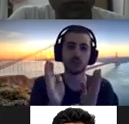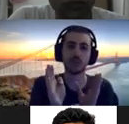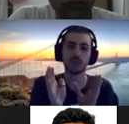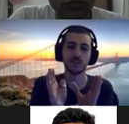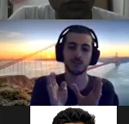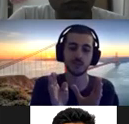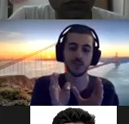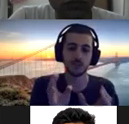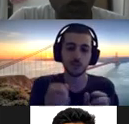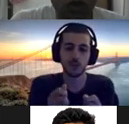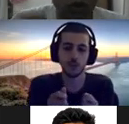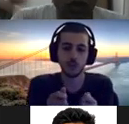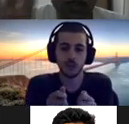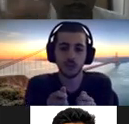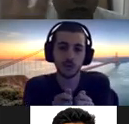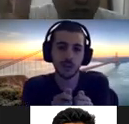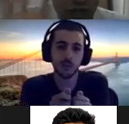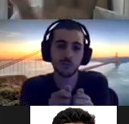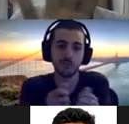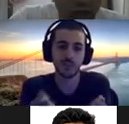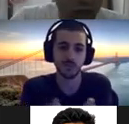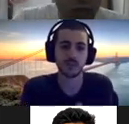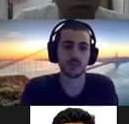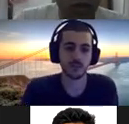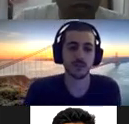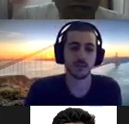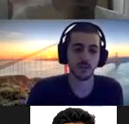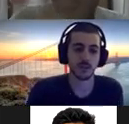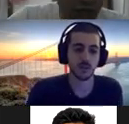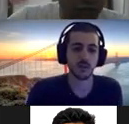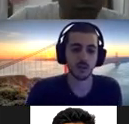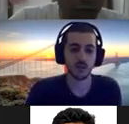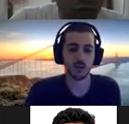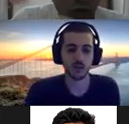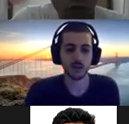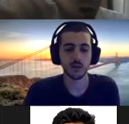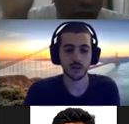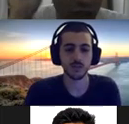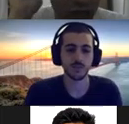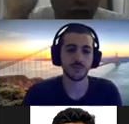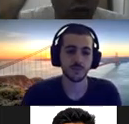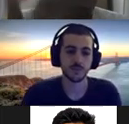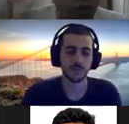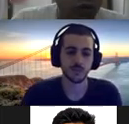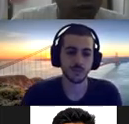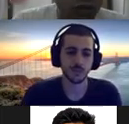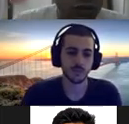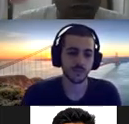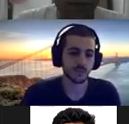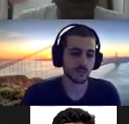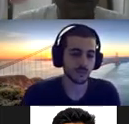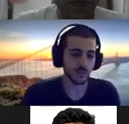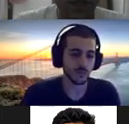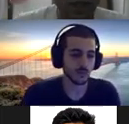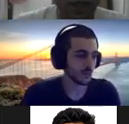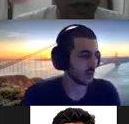two adjacent frames. And so we know only like what movement happens. Let's say you have 10 frames. How would linear one go about processing